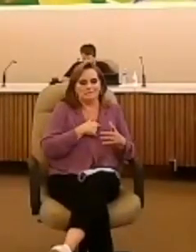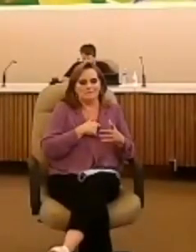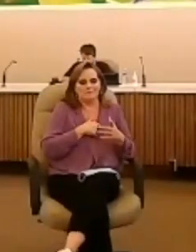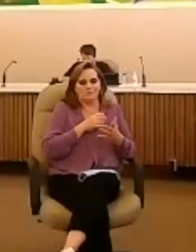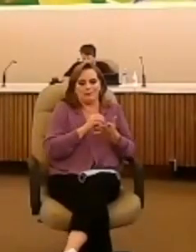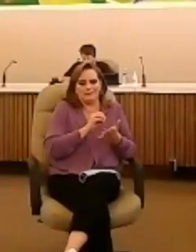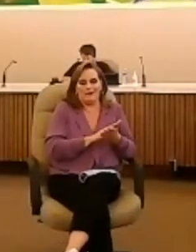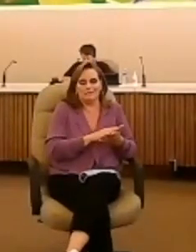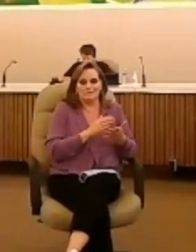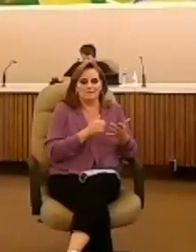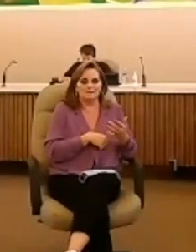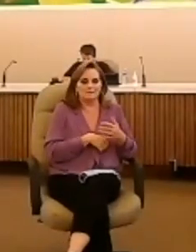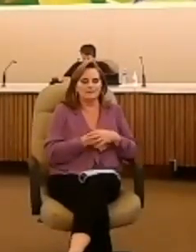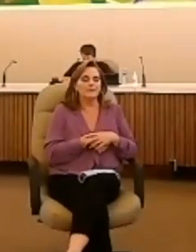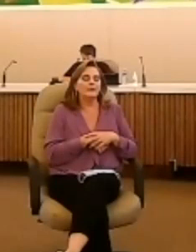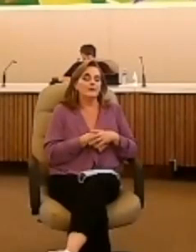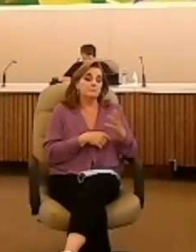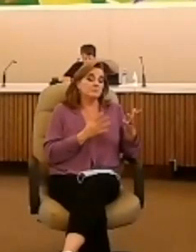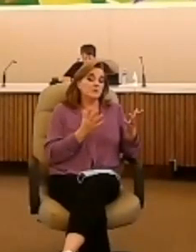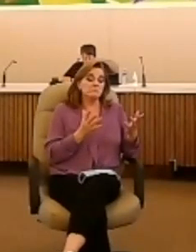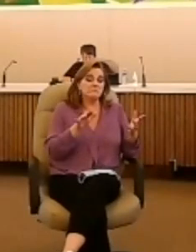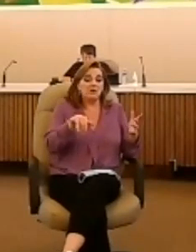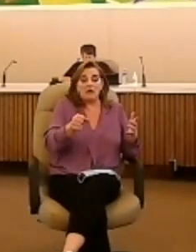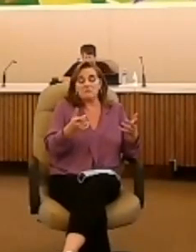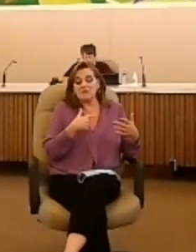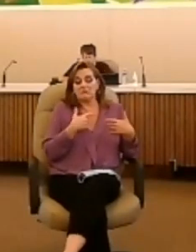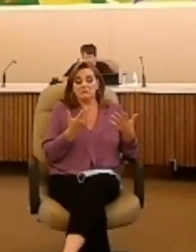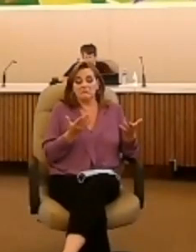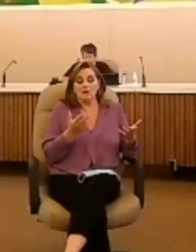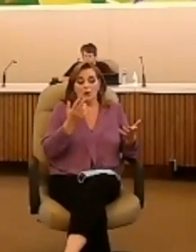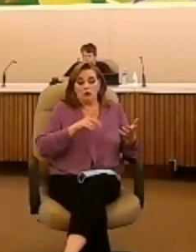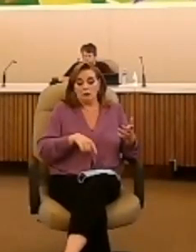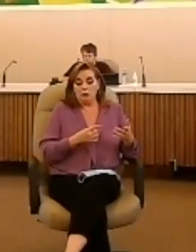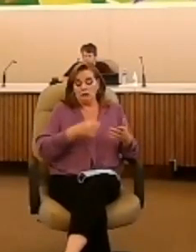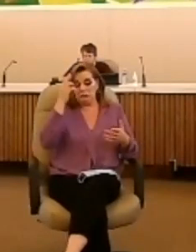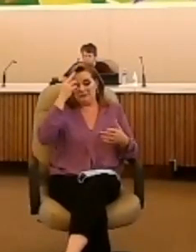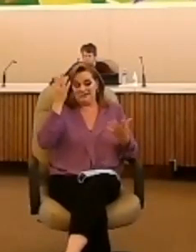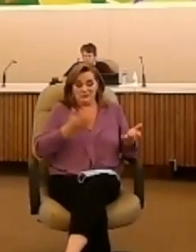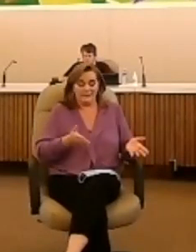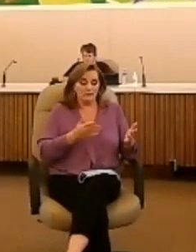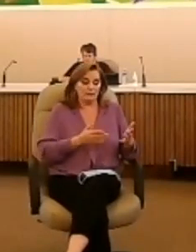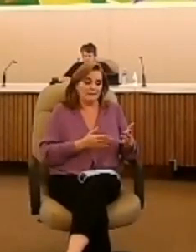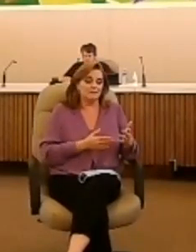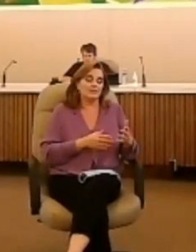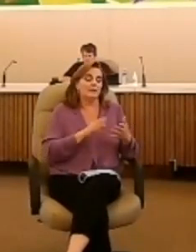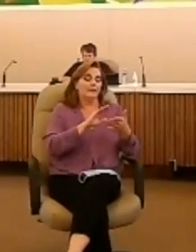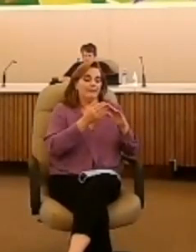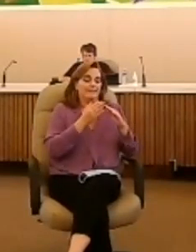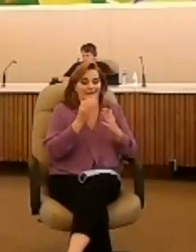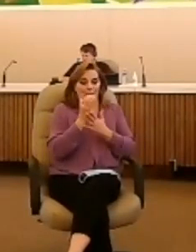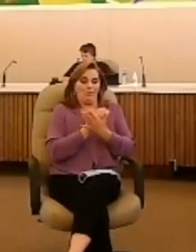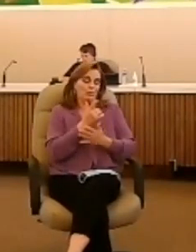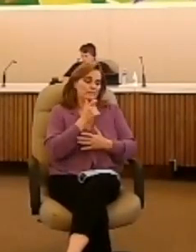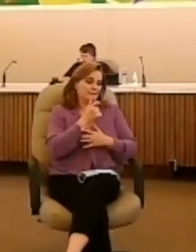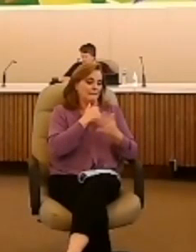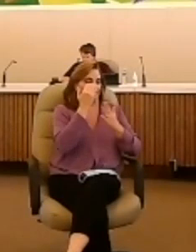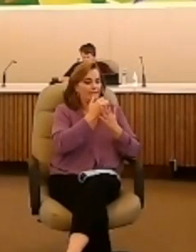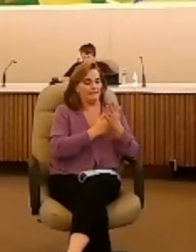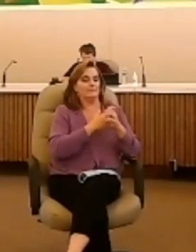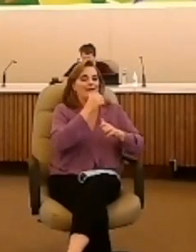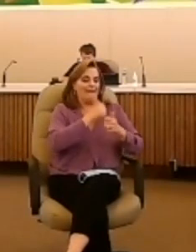Yeah, so I mean, basically, again, the only reason you're here is because our town code doesn't list every single Correct. potential Yep.